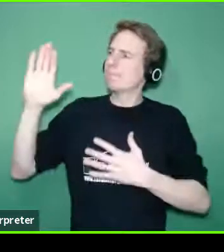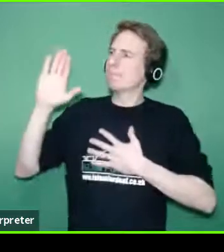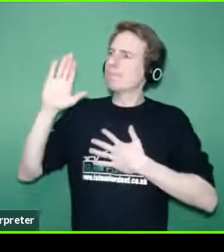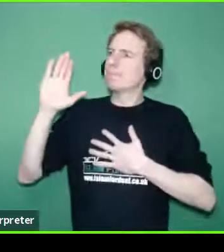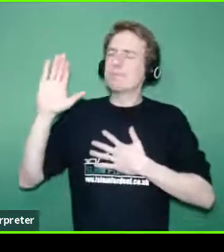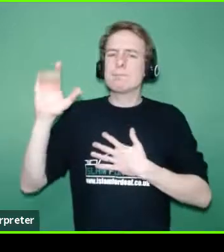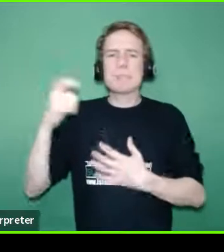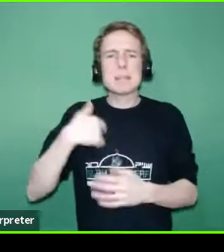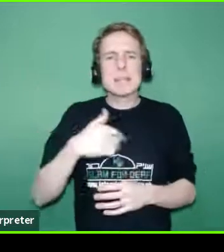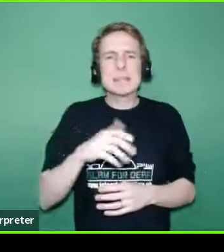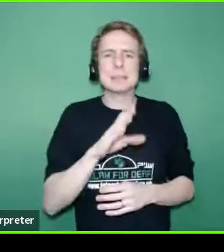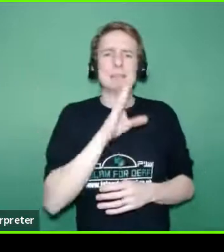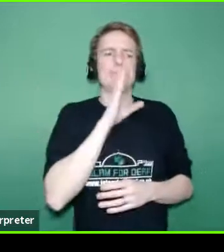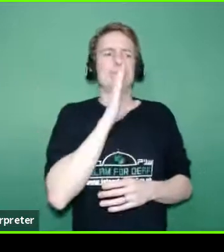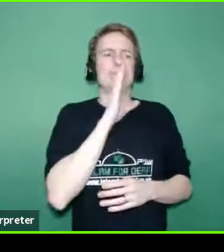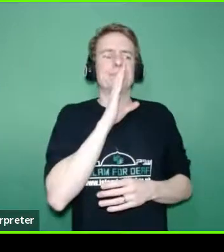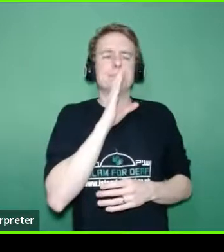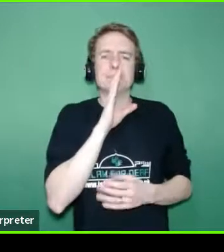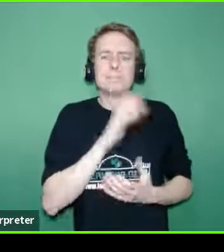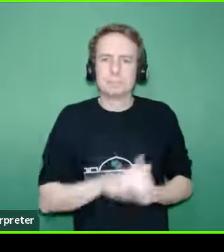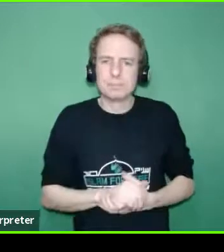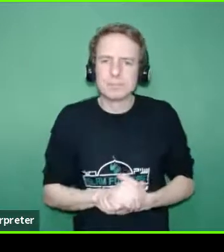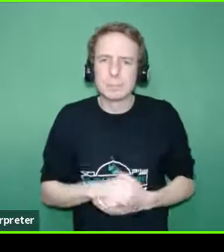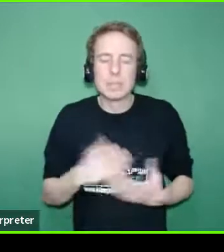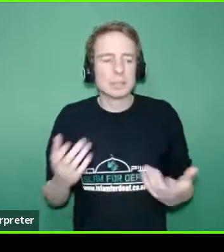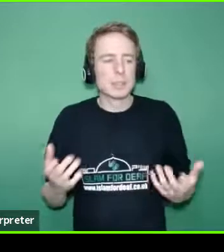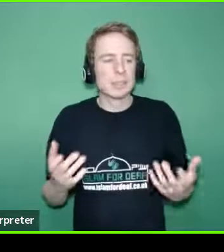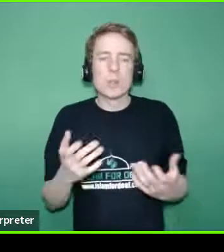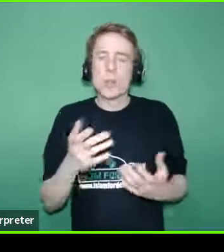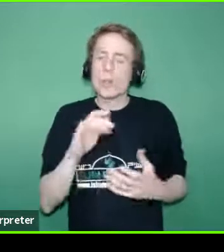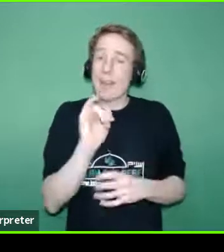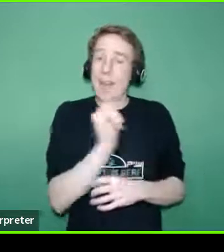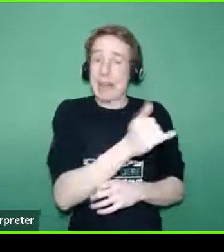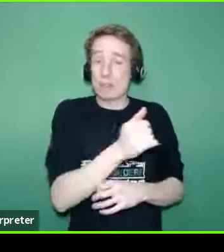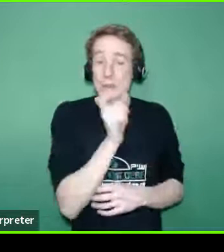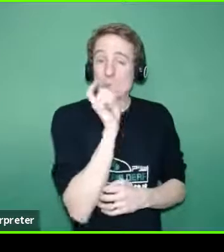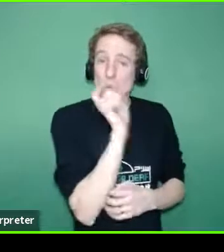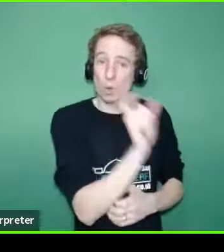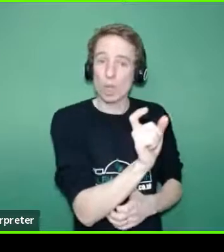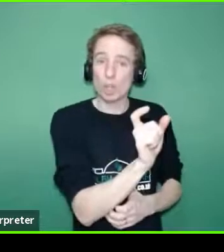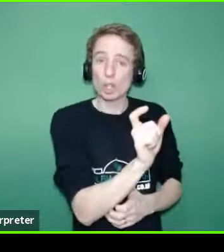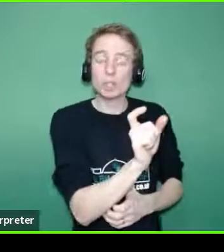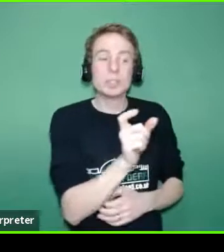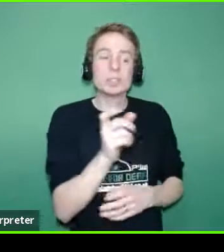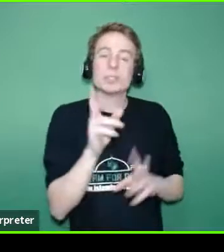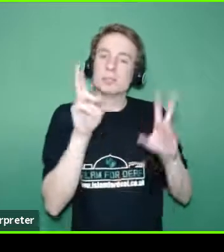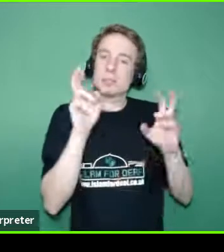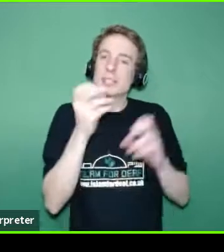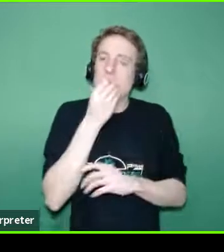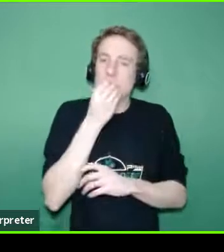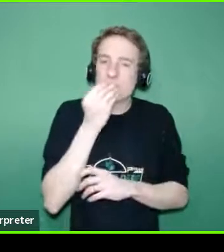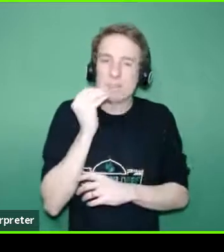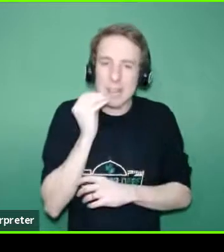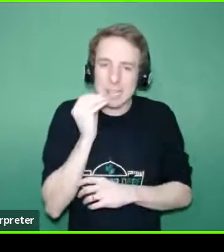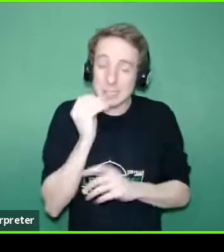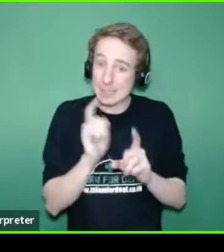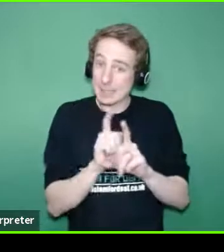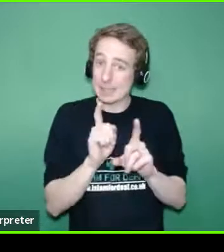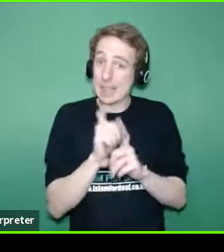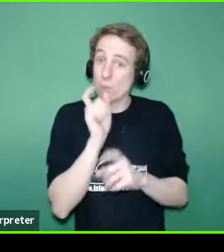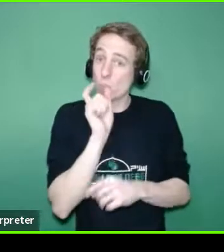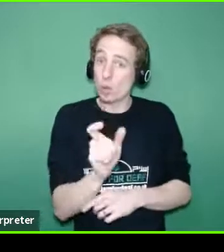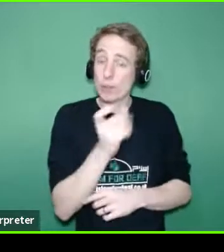meaning of abstain, and the verb that's used here in the Arabic language is fasting. Indeed, I have vowed